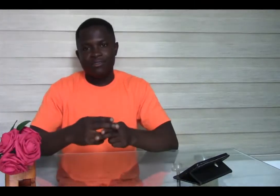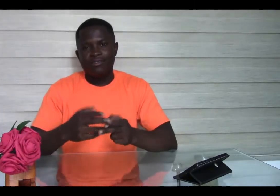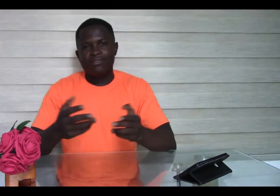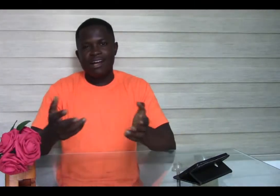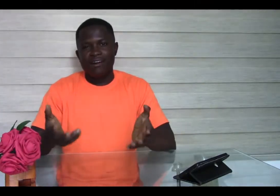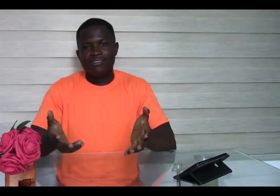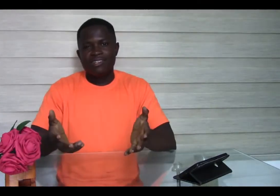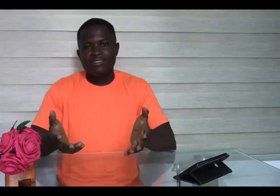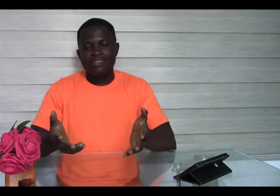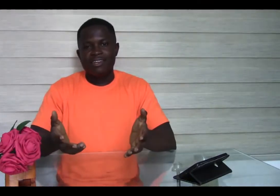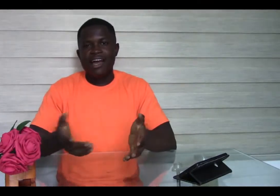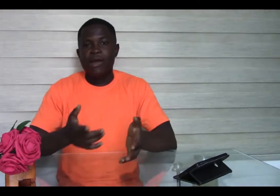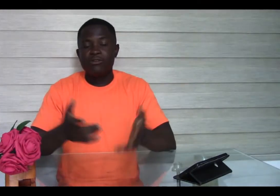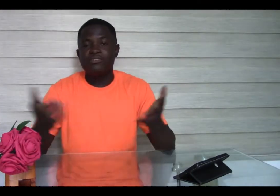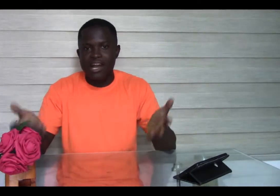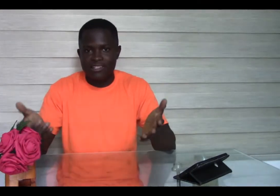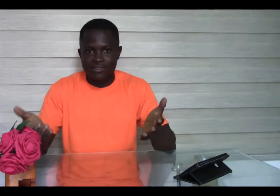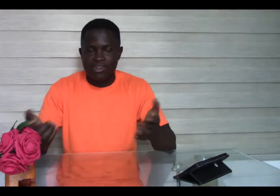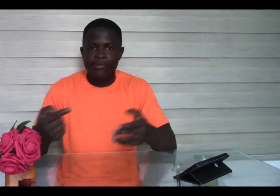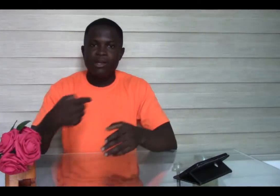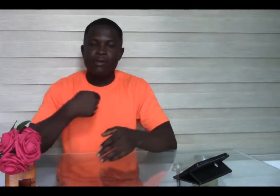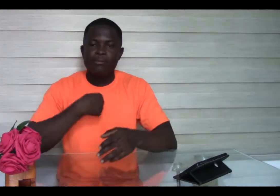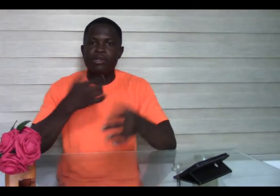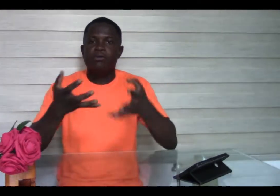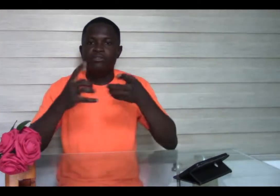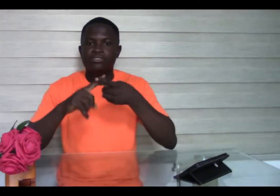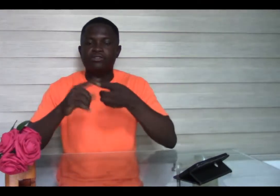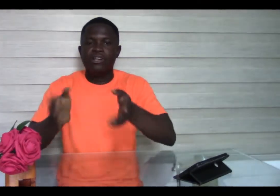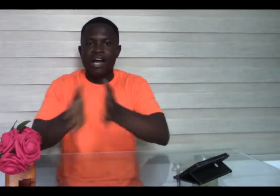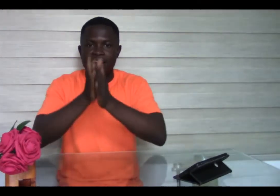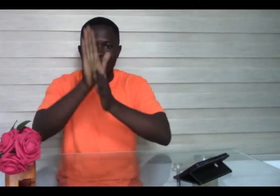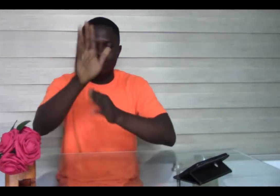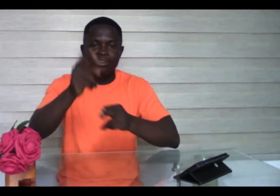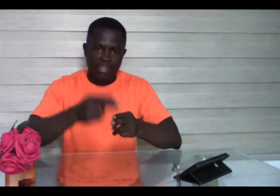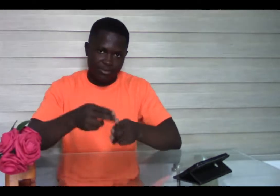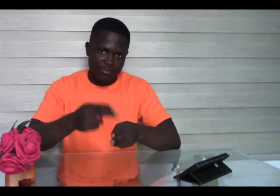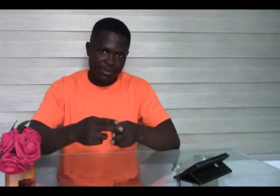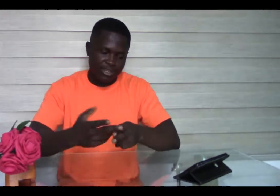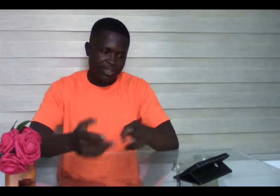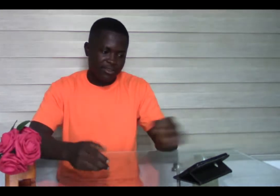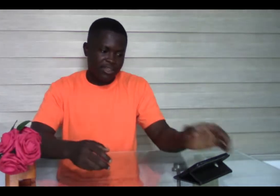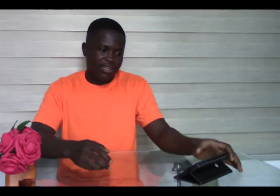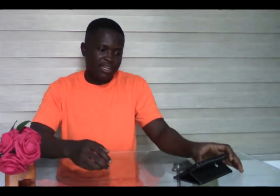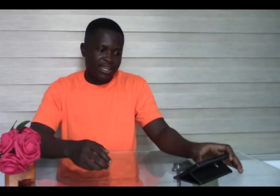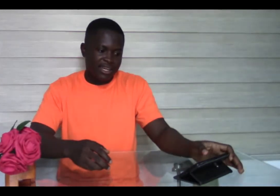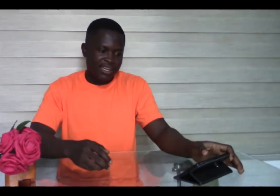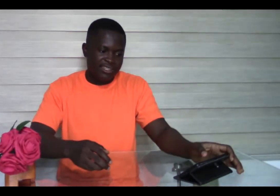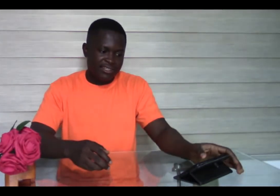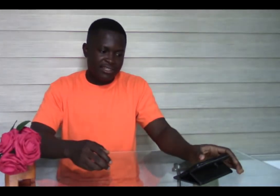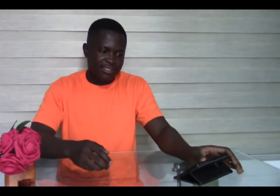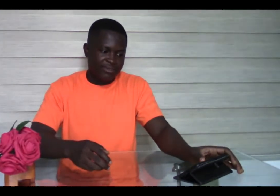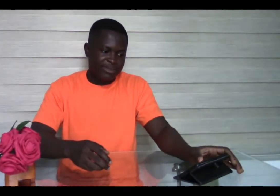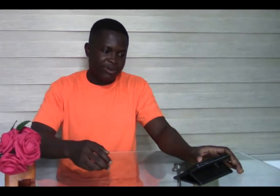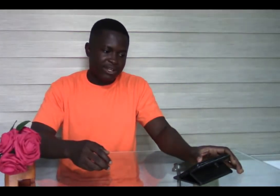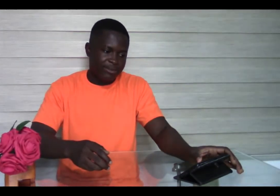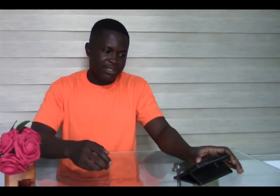So I was just saying, I want to ask your name. Me want to ask your name. Okay. And she responded by